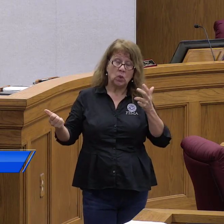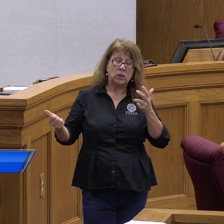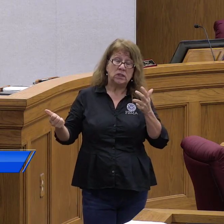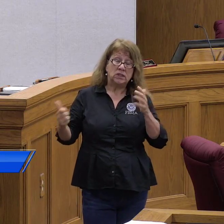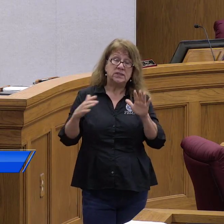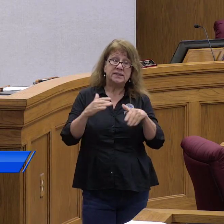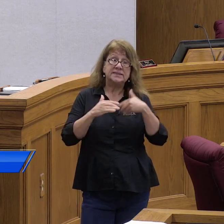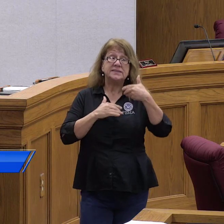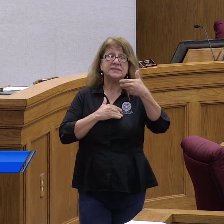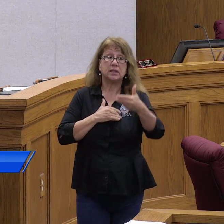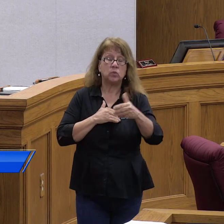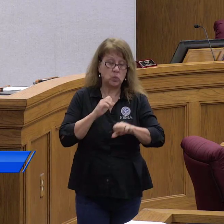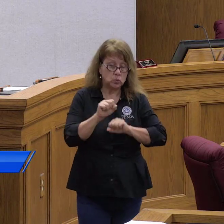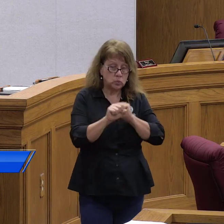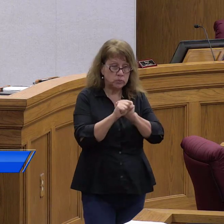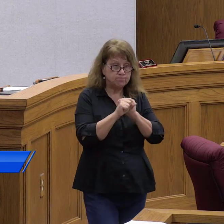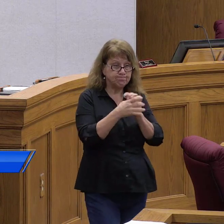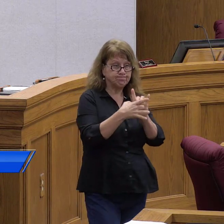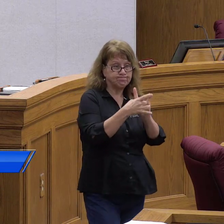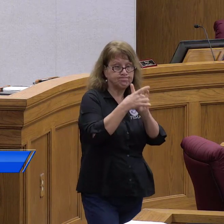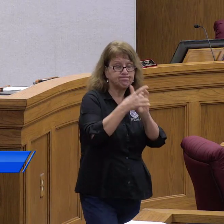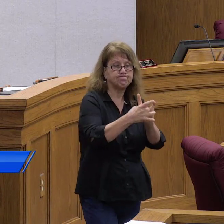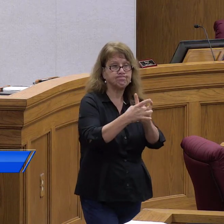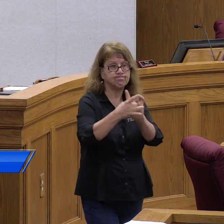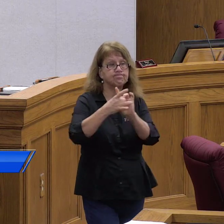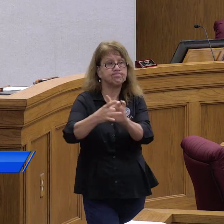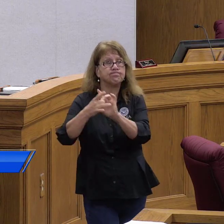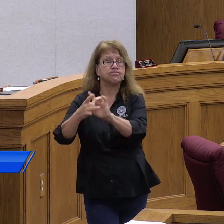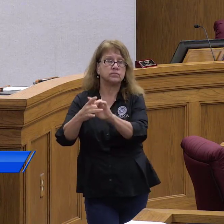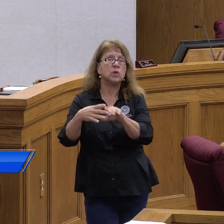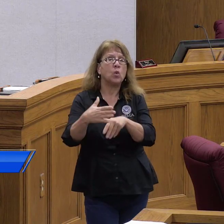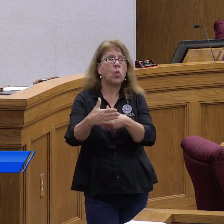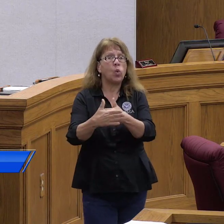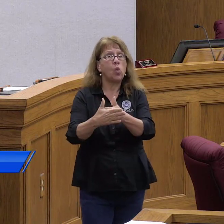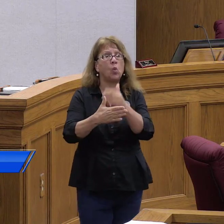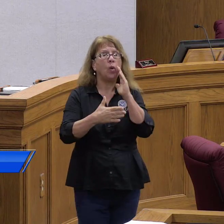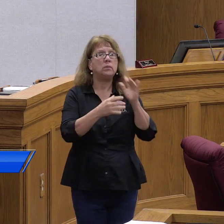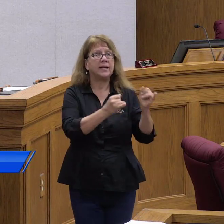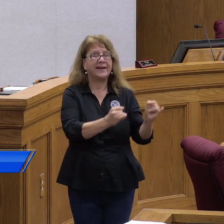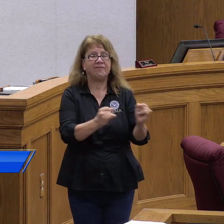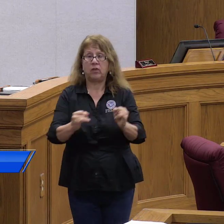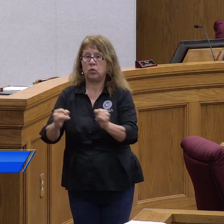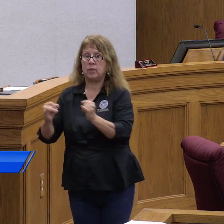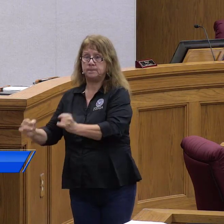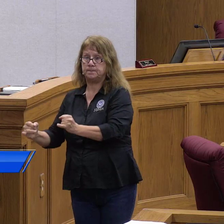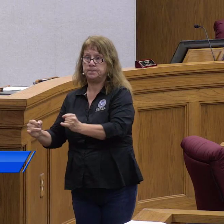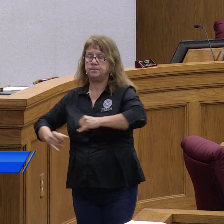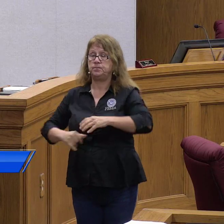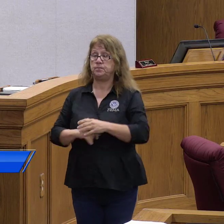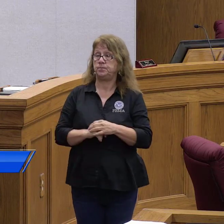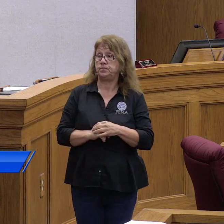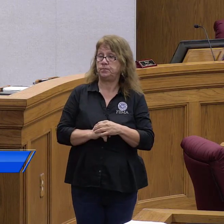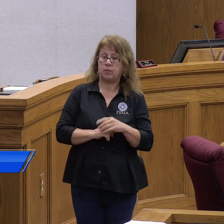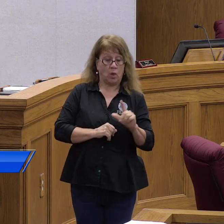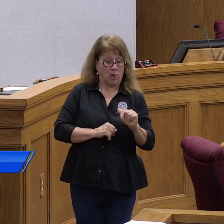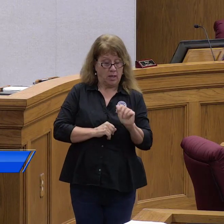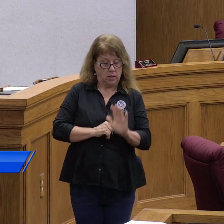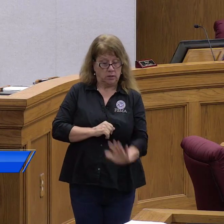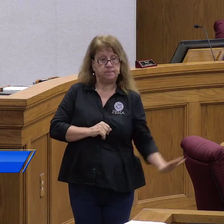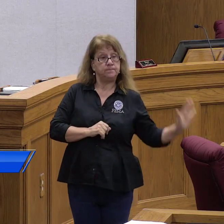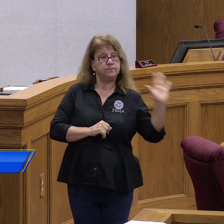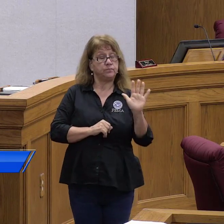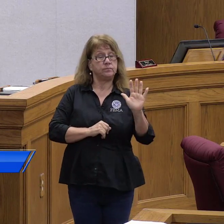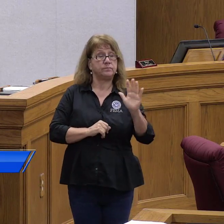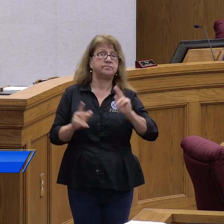options, and we work closely on them with the case-by-case basis to get that fit. So Louisiana residents who also have a